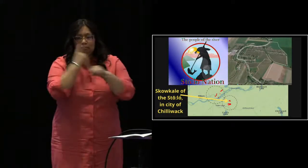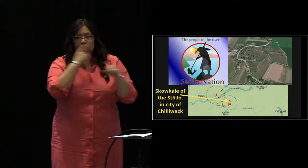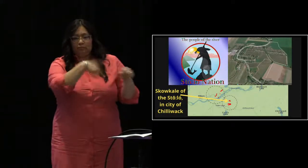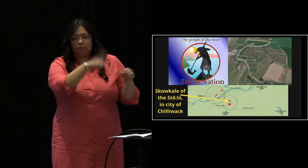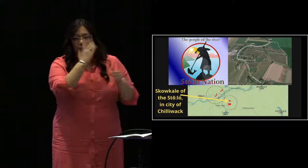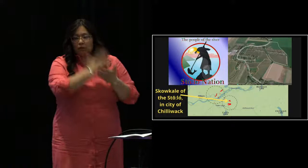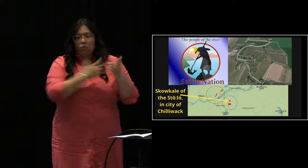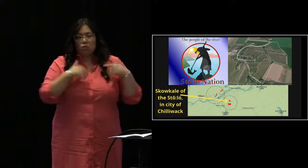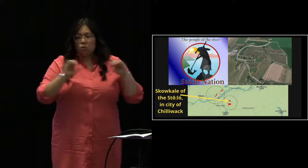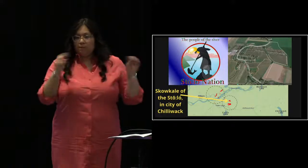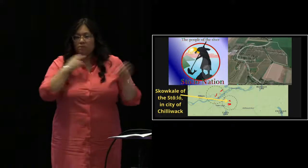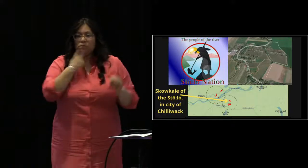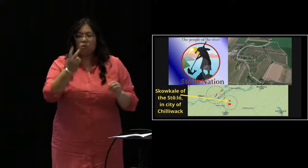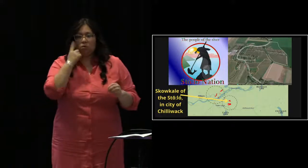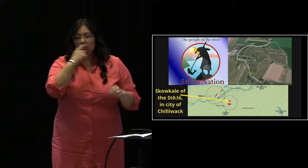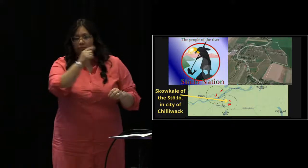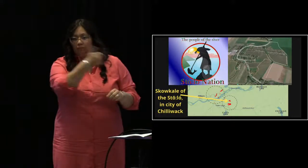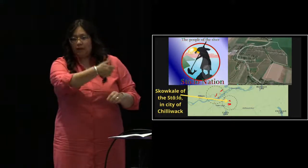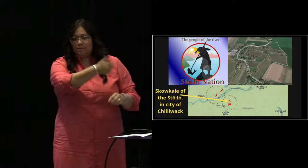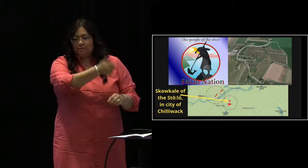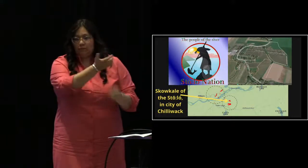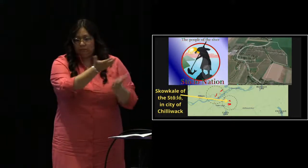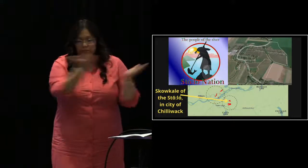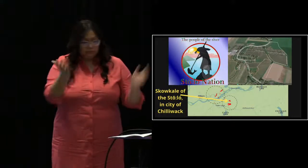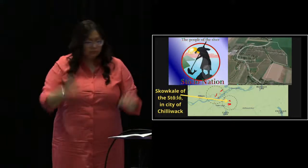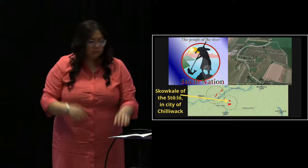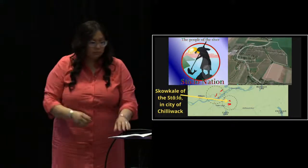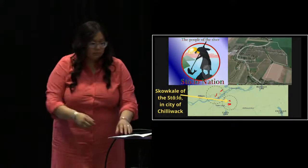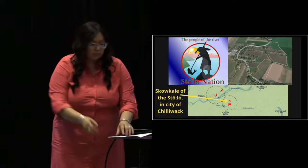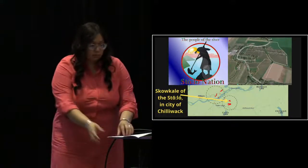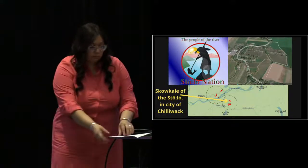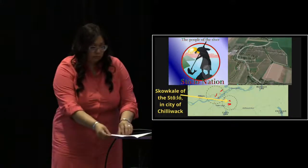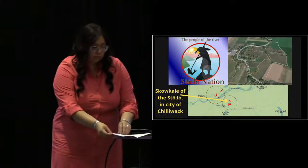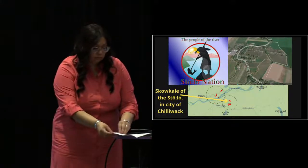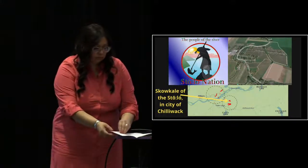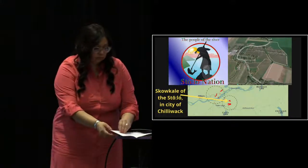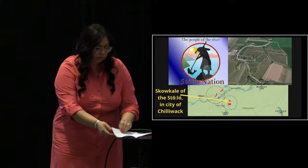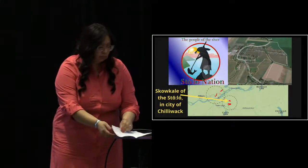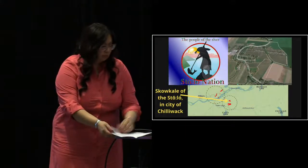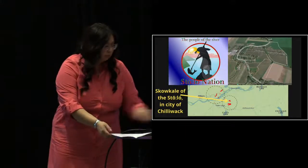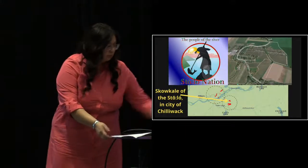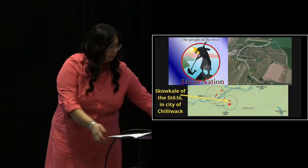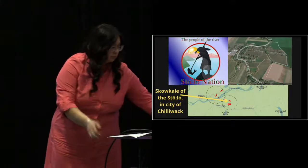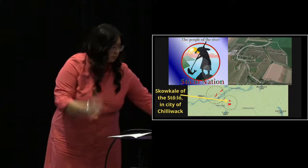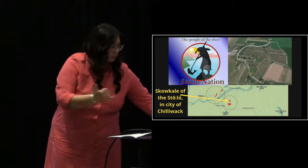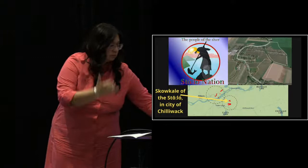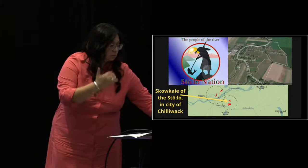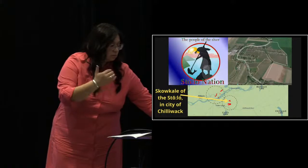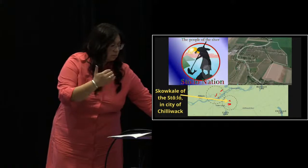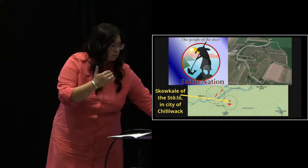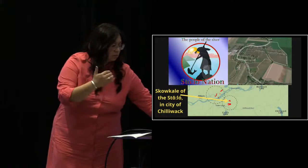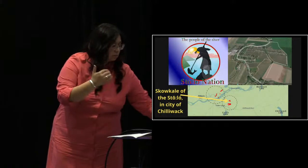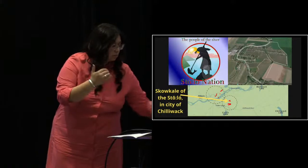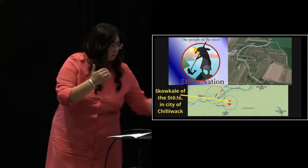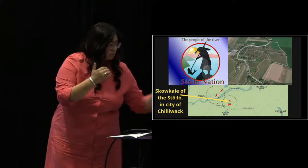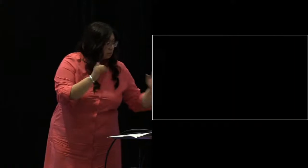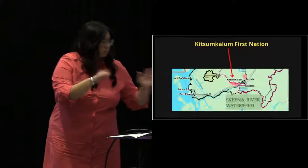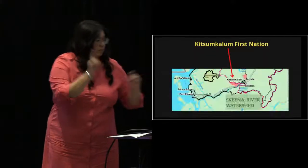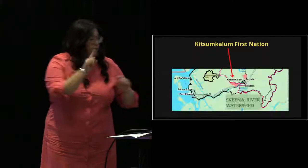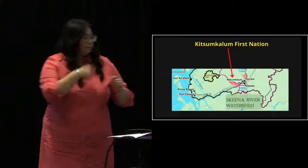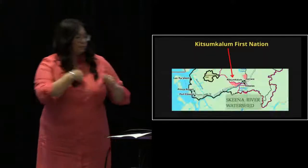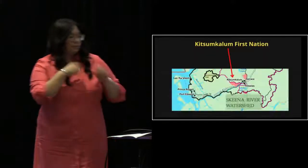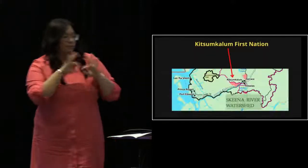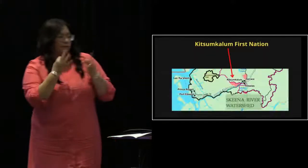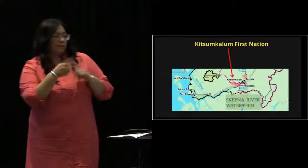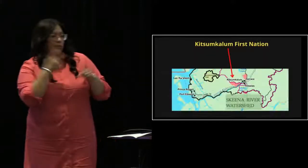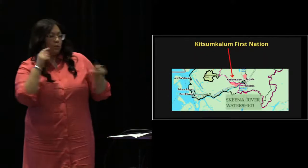to stand up here and share that there are many people in this province who still do not have a voice, who still are being